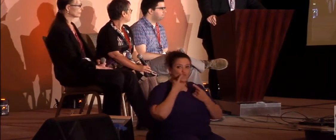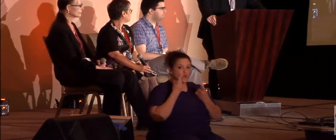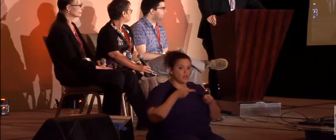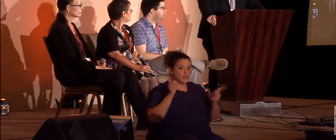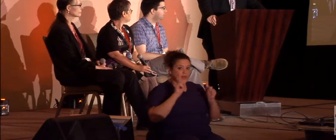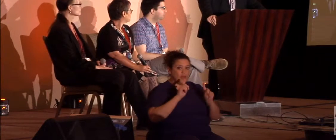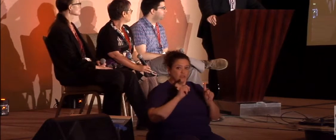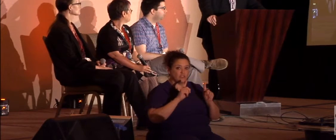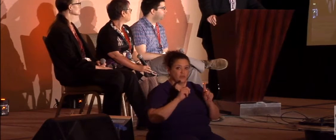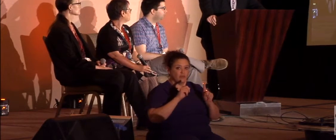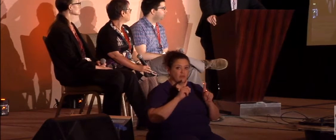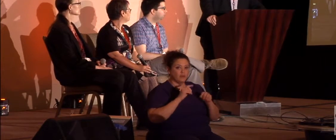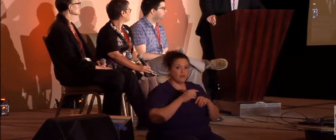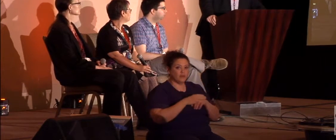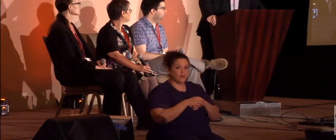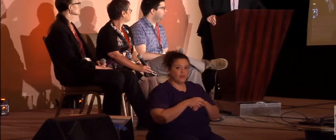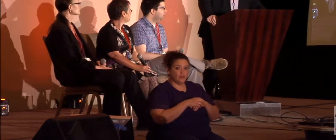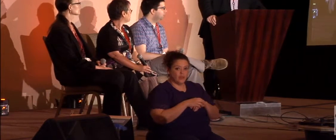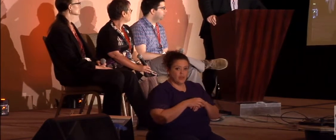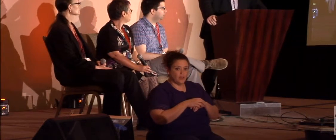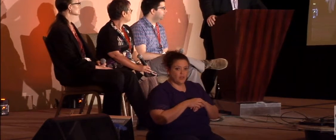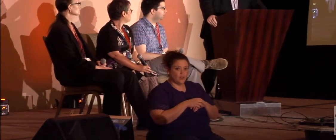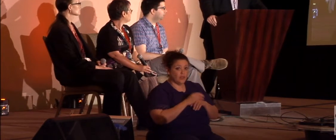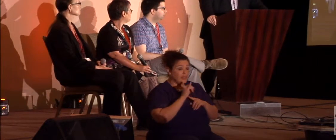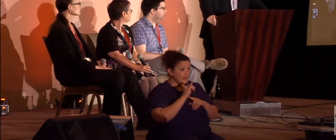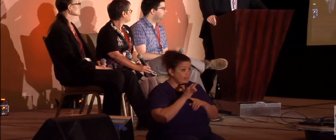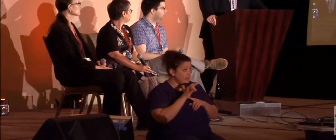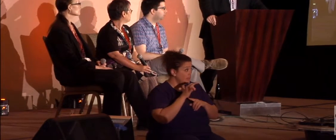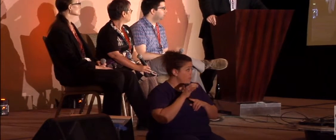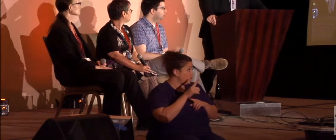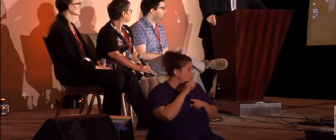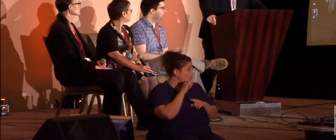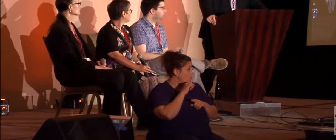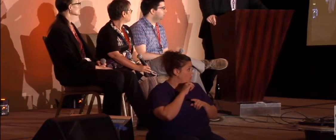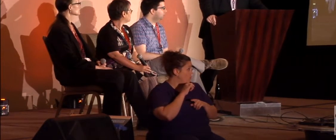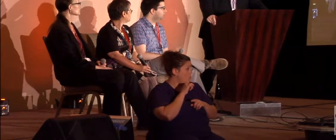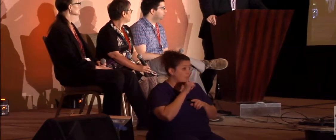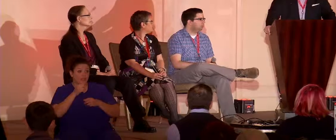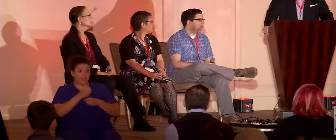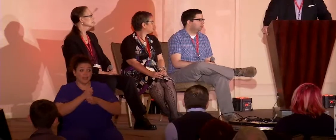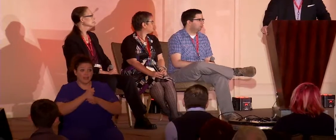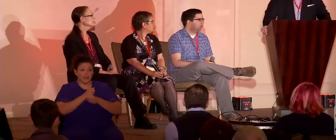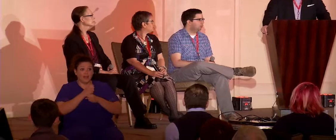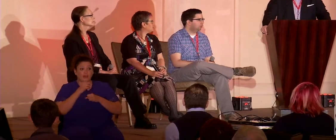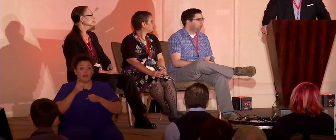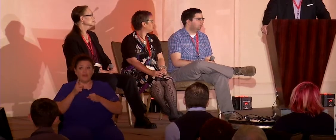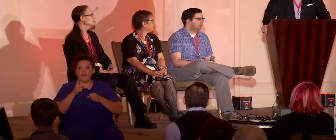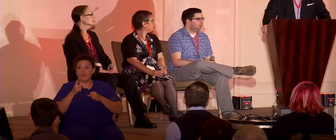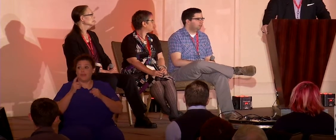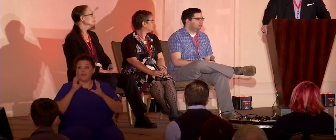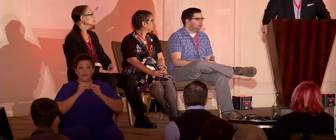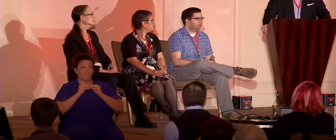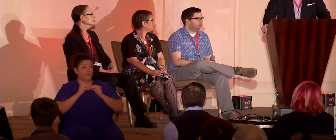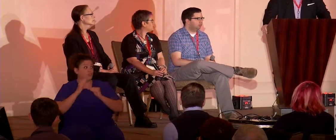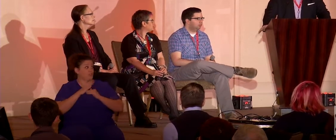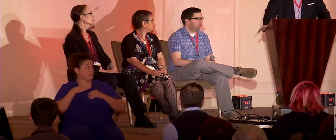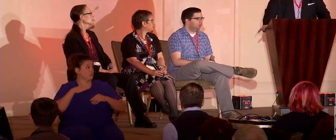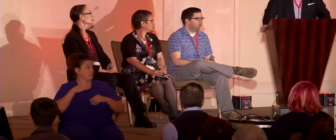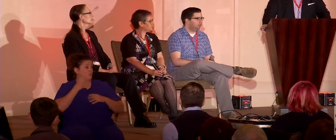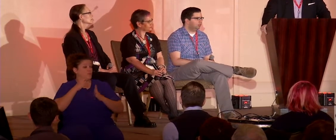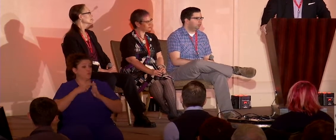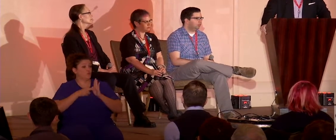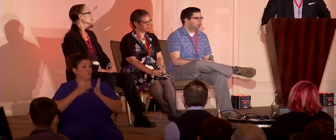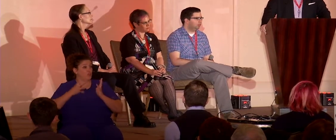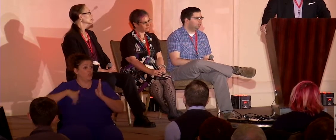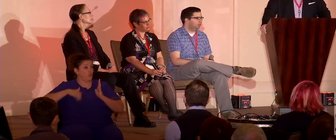front desk, or rather from our front desk. If you didn't get a convention t-shirt because either you registered too late or you signed up on site or any of